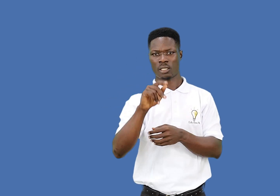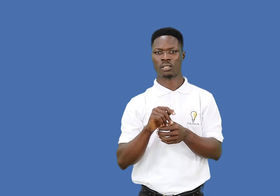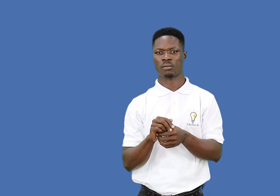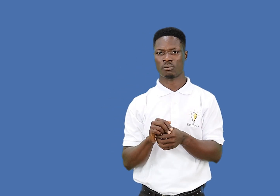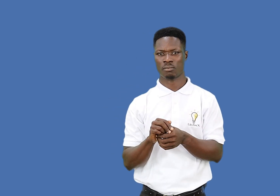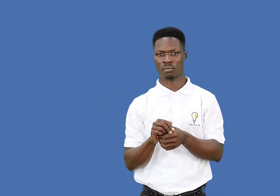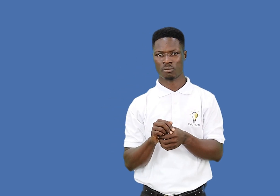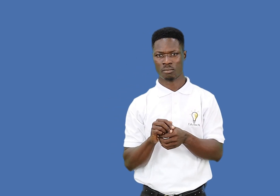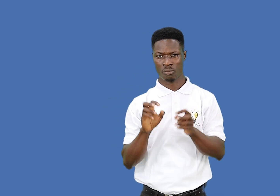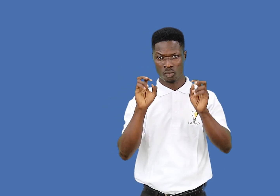jack.